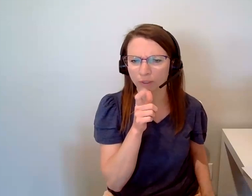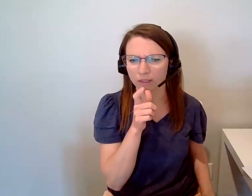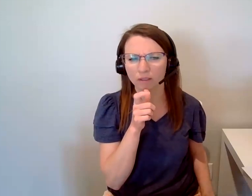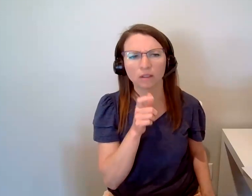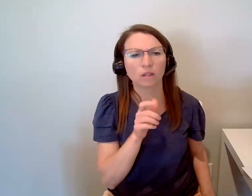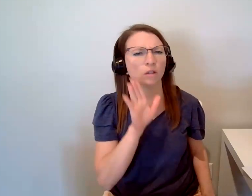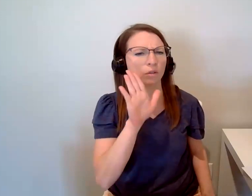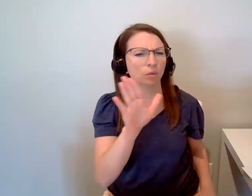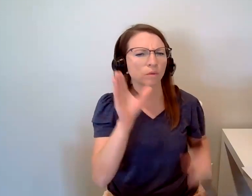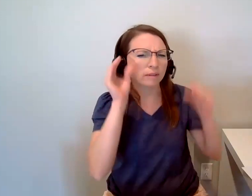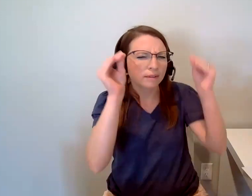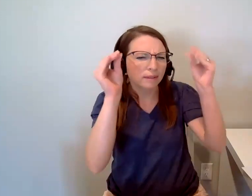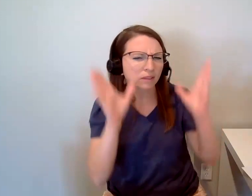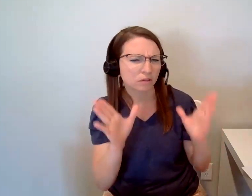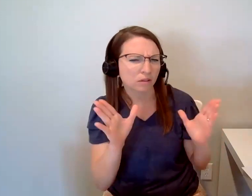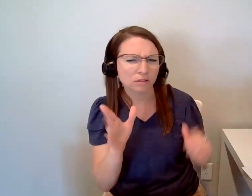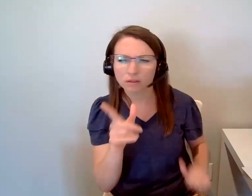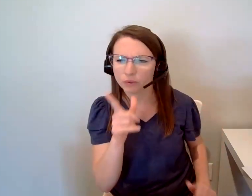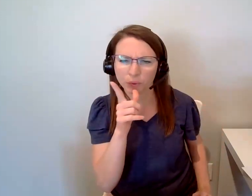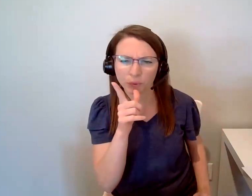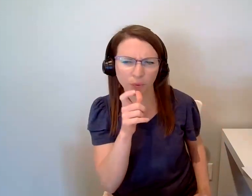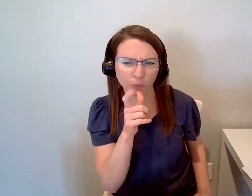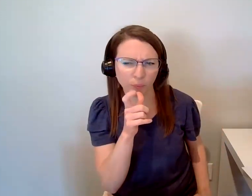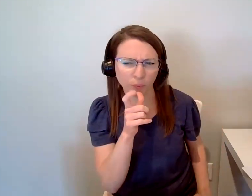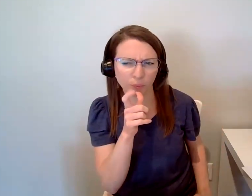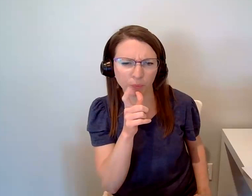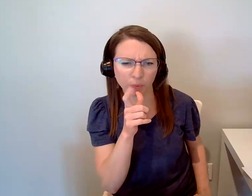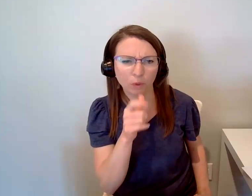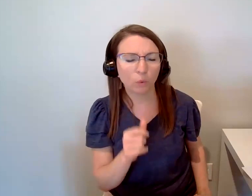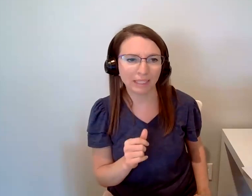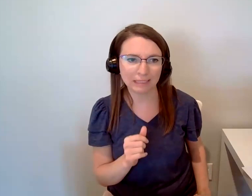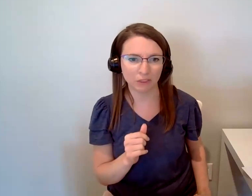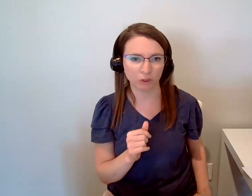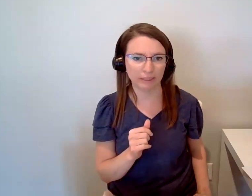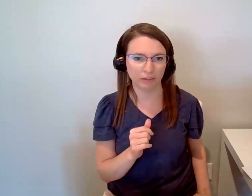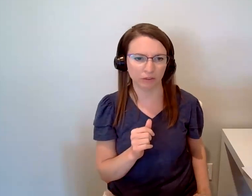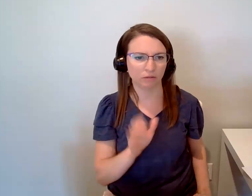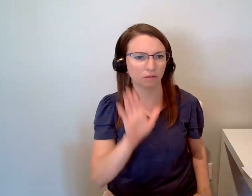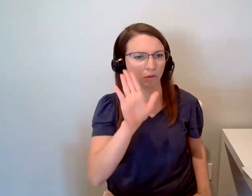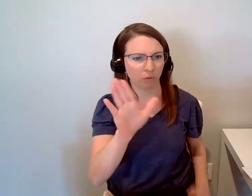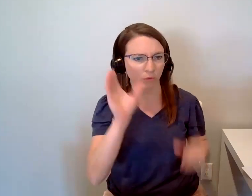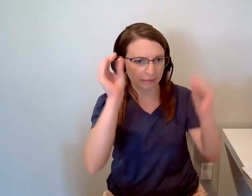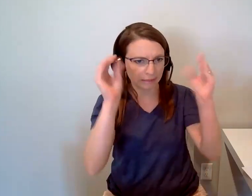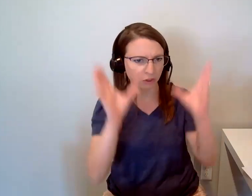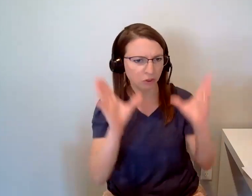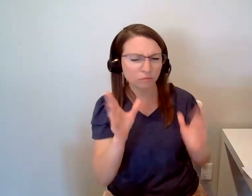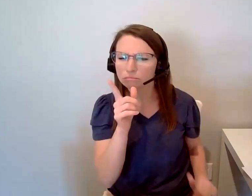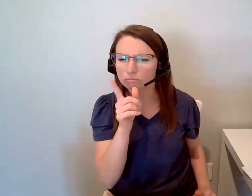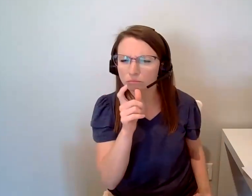Okay. Your teacher. Who? Who is your teacher? Your teacher?